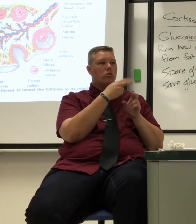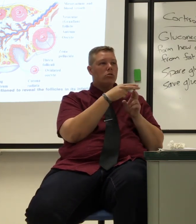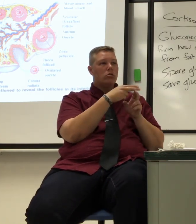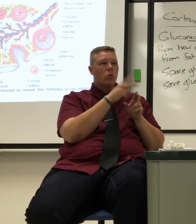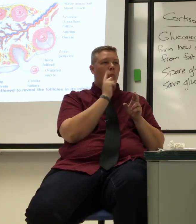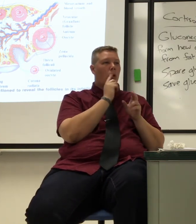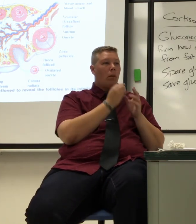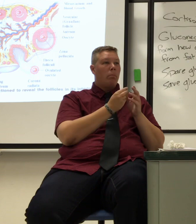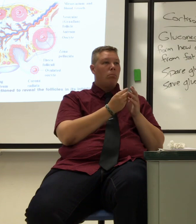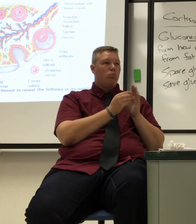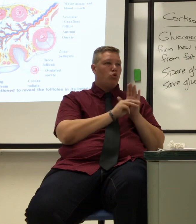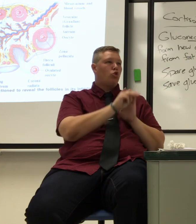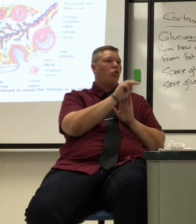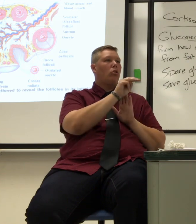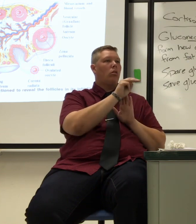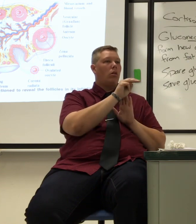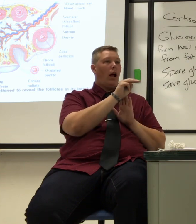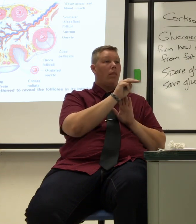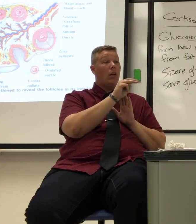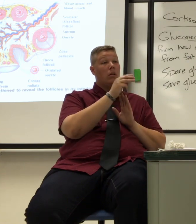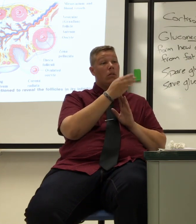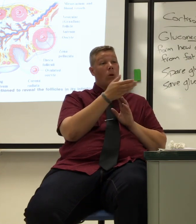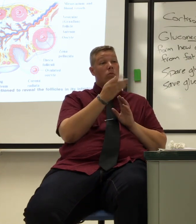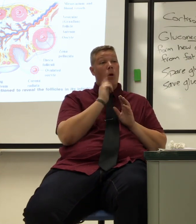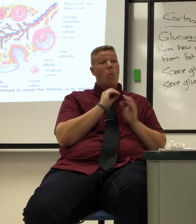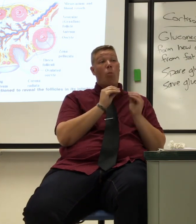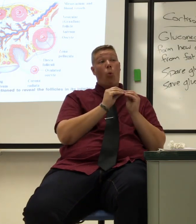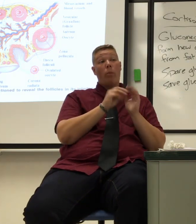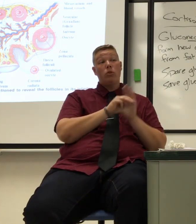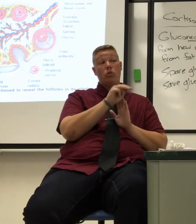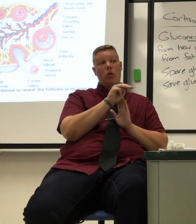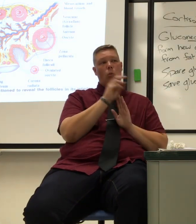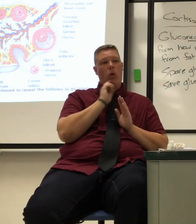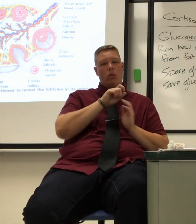the more mature follicles will secrete the estrogen. Okay?